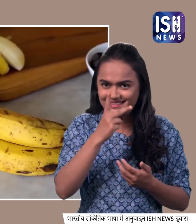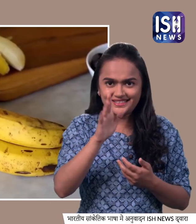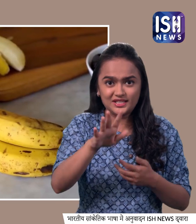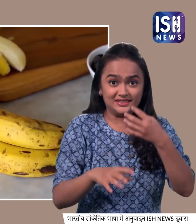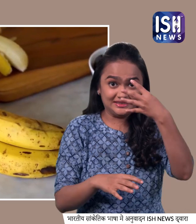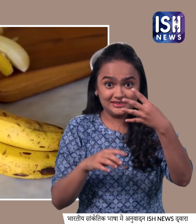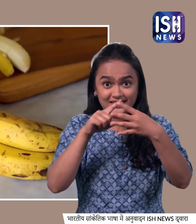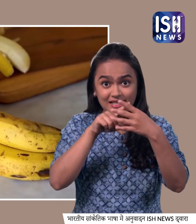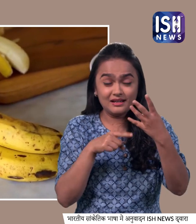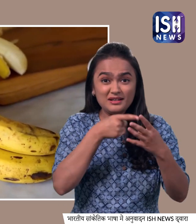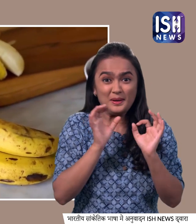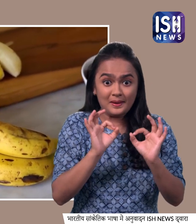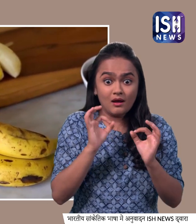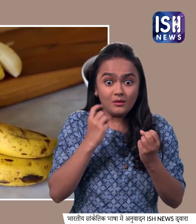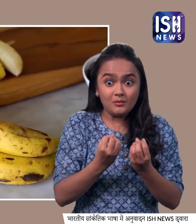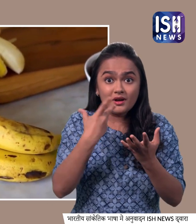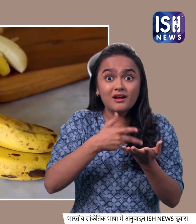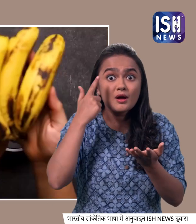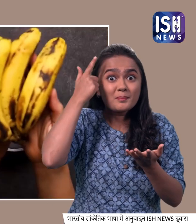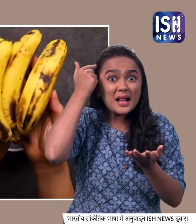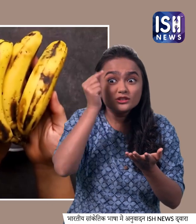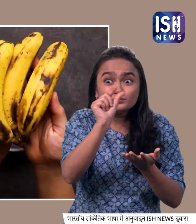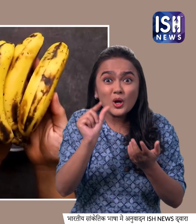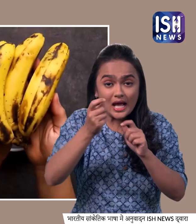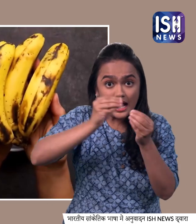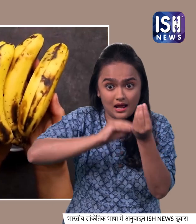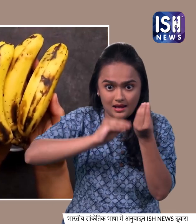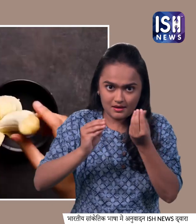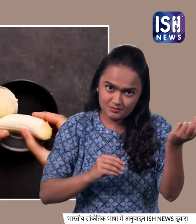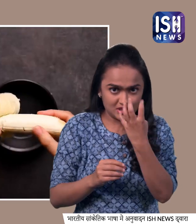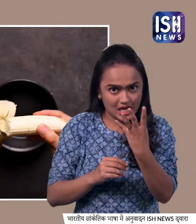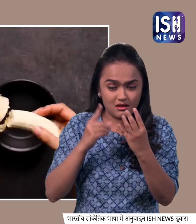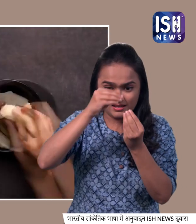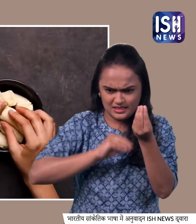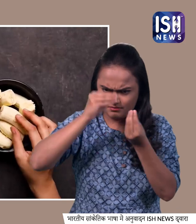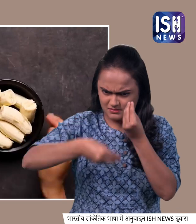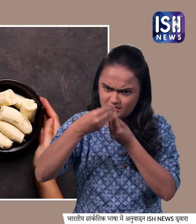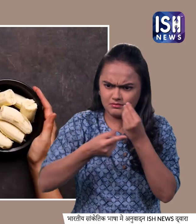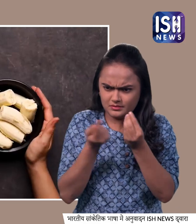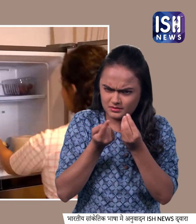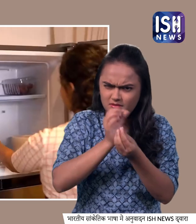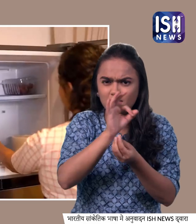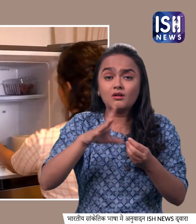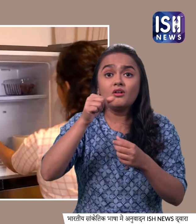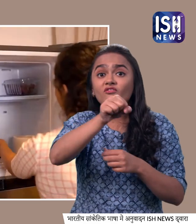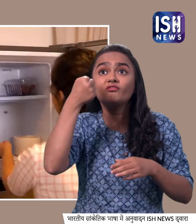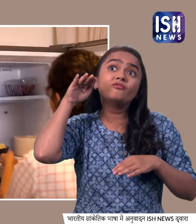cooked eggs with black spots. You can peel them in the freezer for 6 hours.